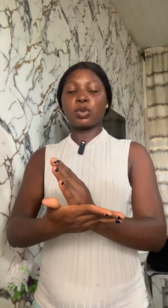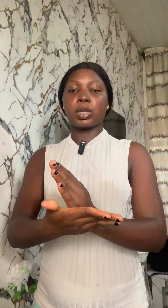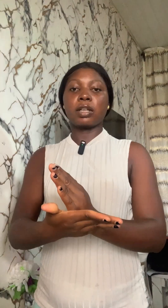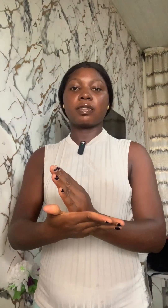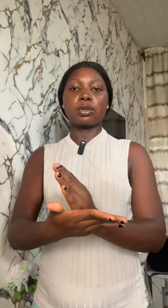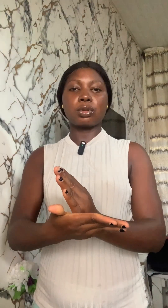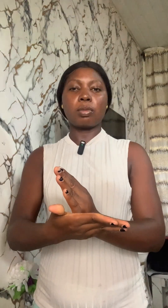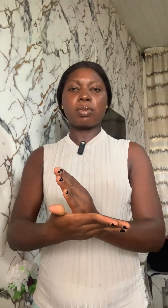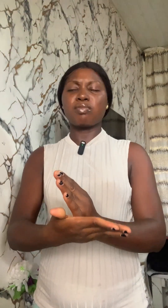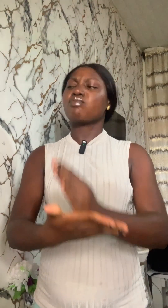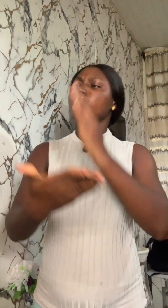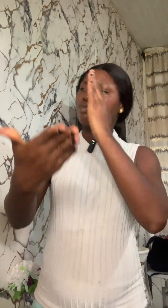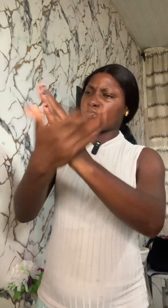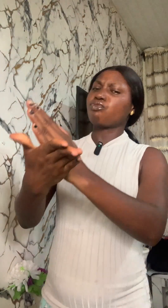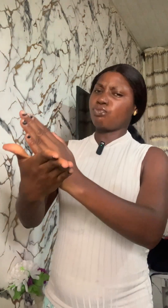way for stop.